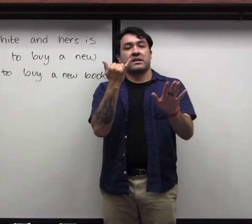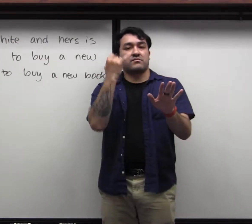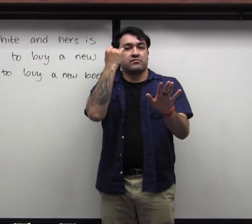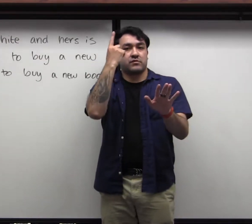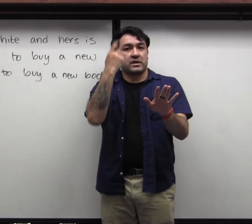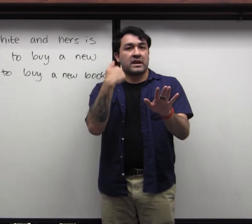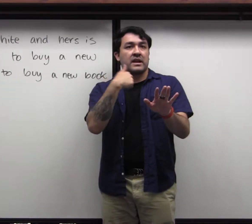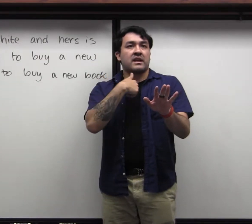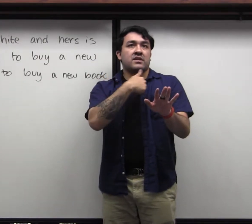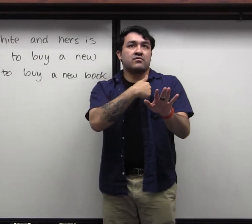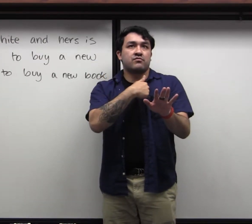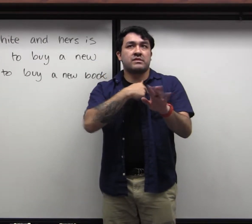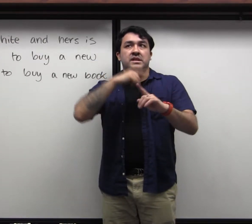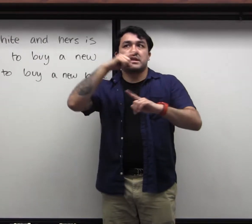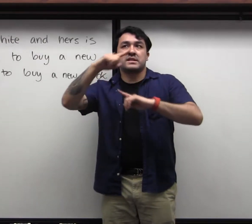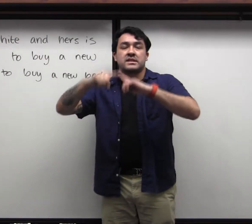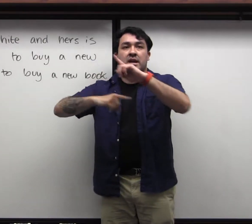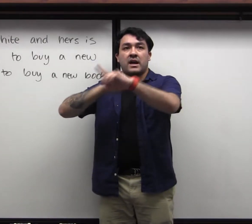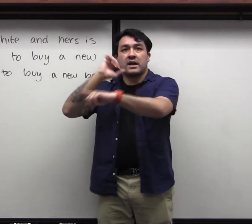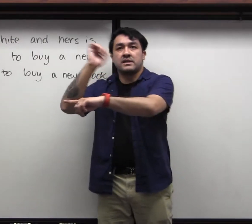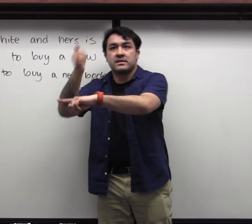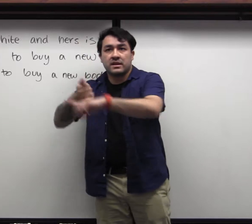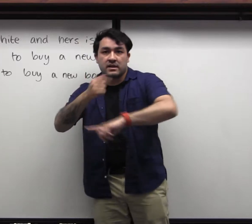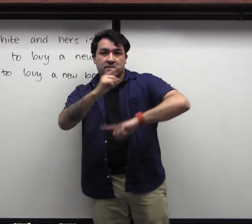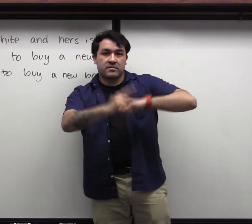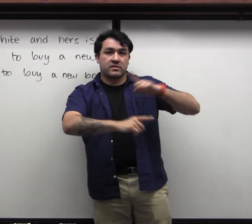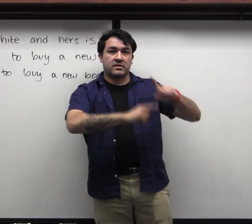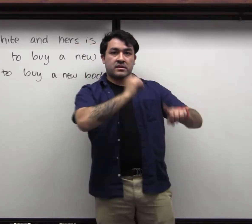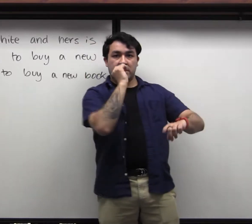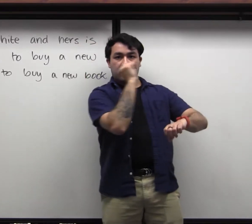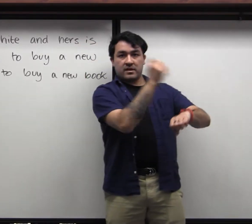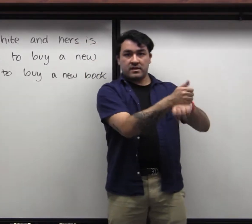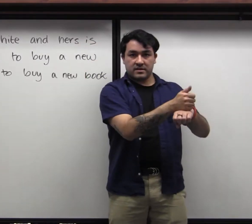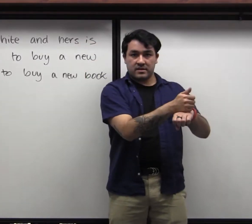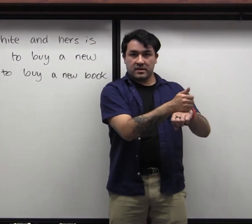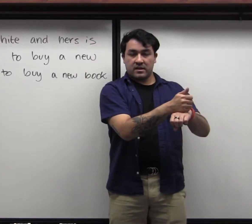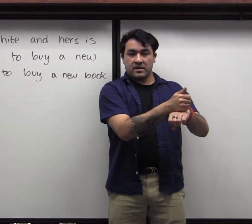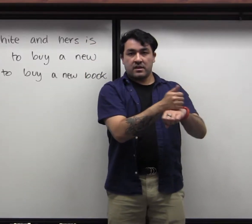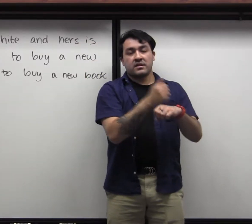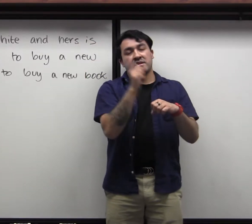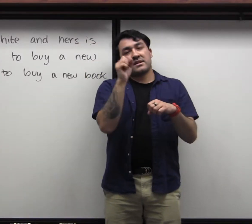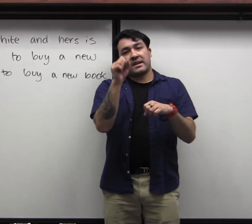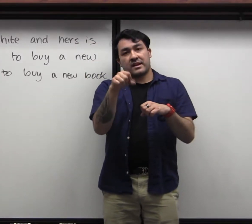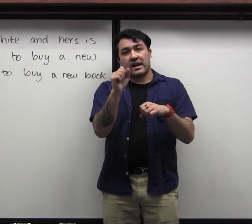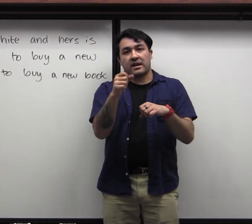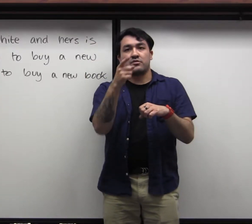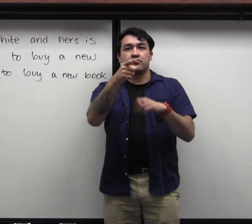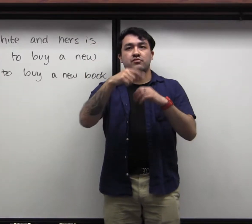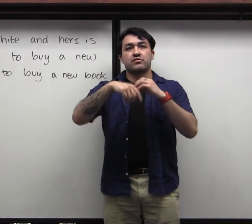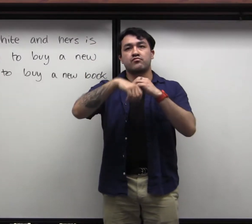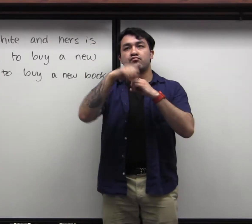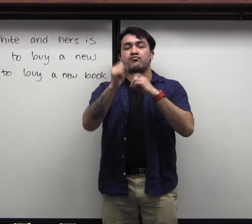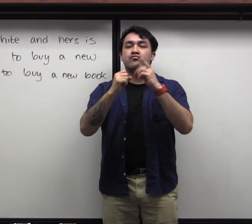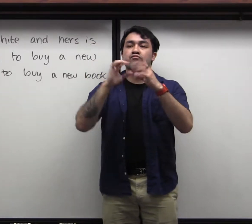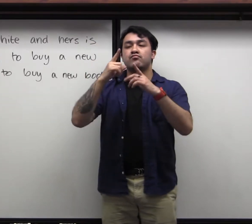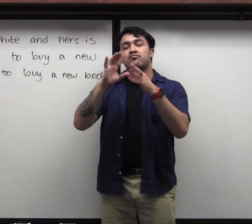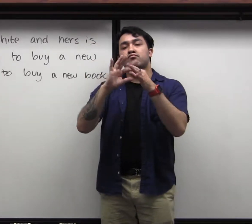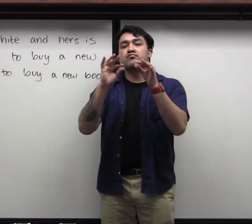set things up first and understand we can actually incorporate a setup into your